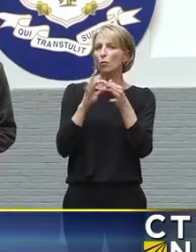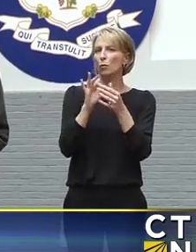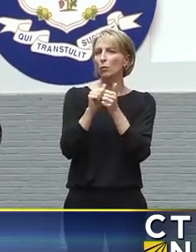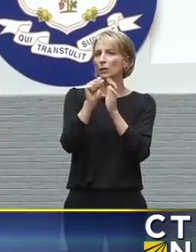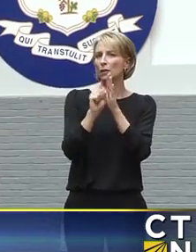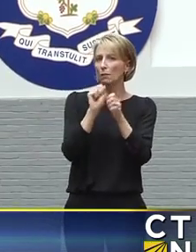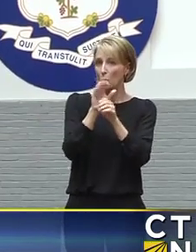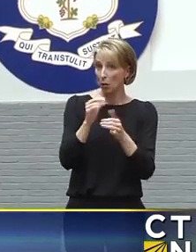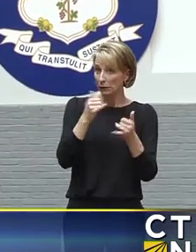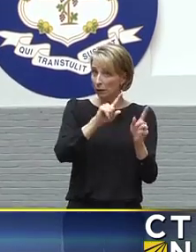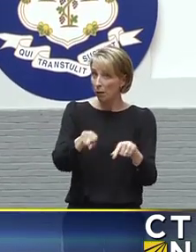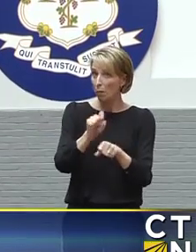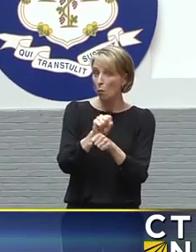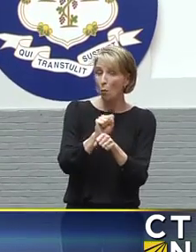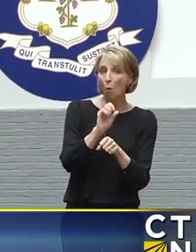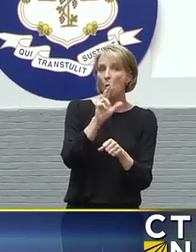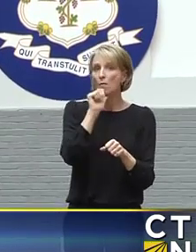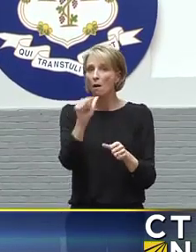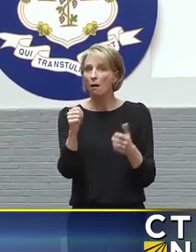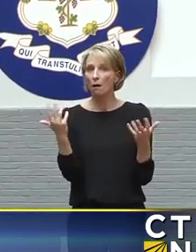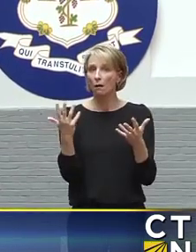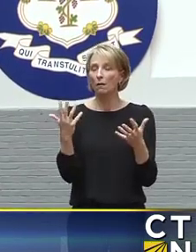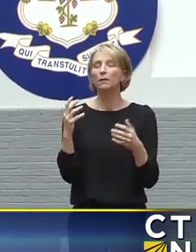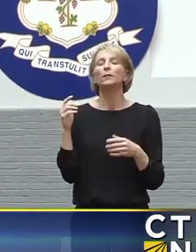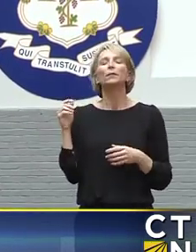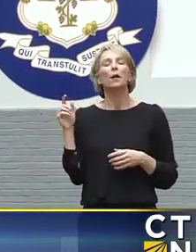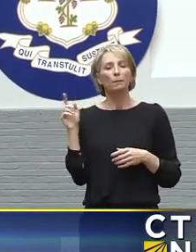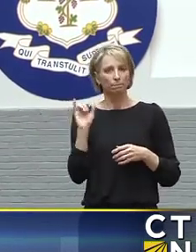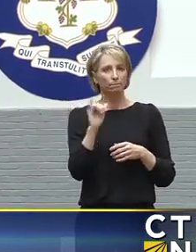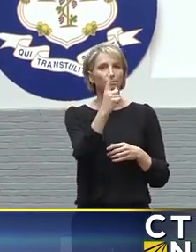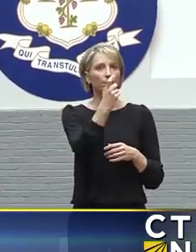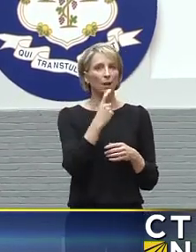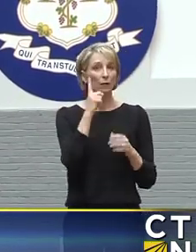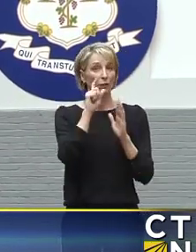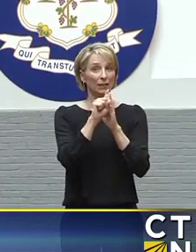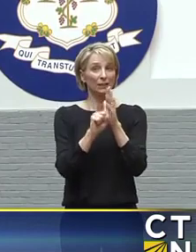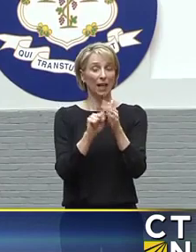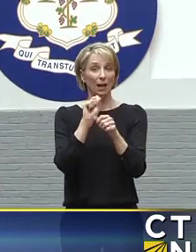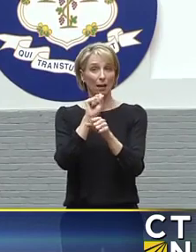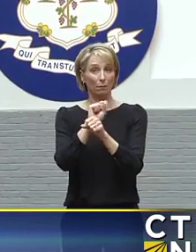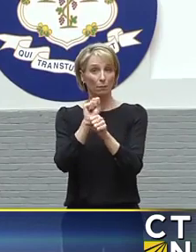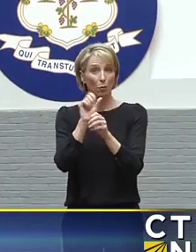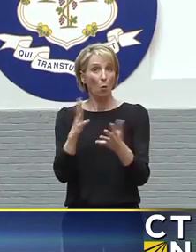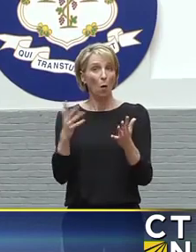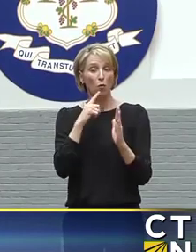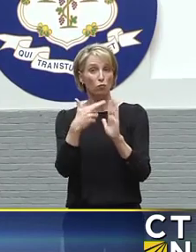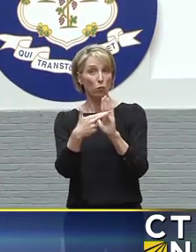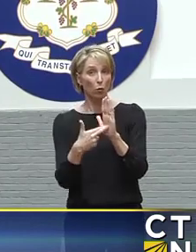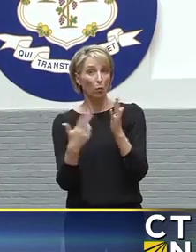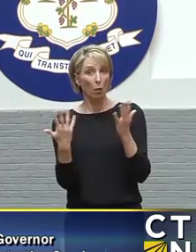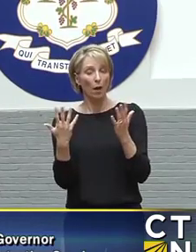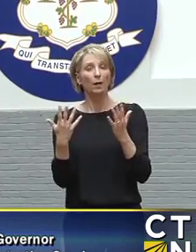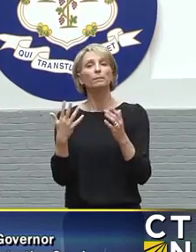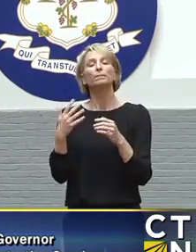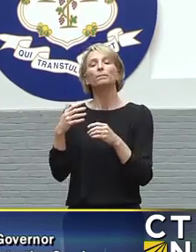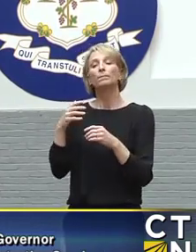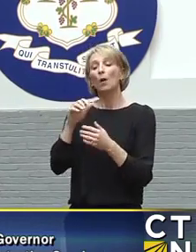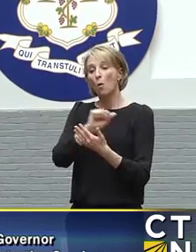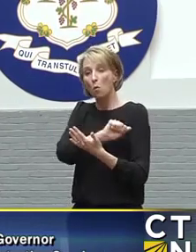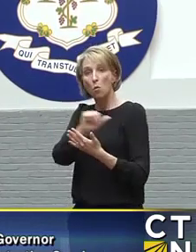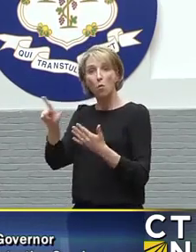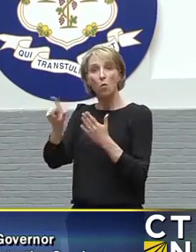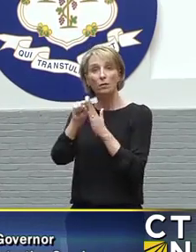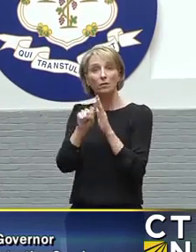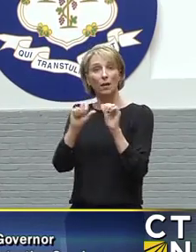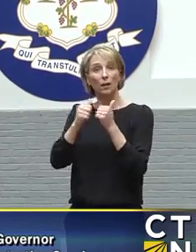and working? Yeah, so the question is, how does this apply to state employees? So we will be, our commissioners are